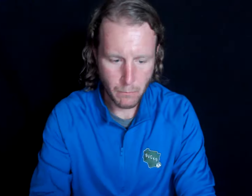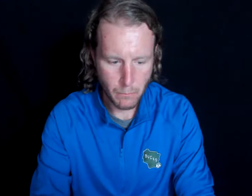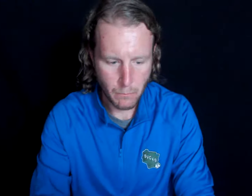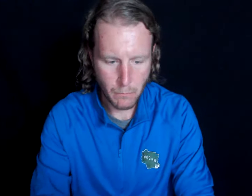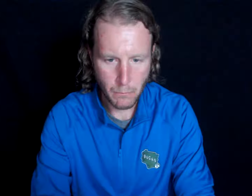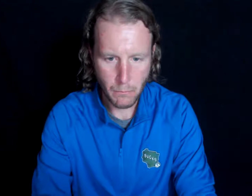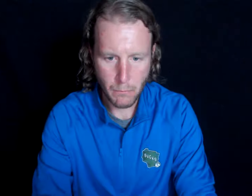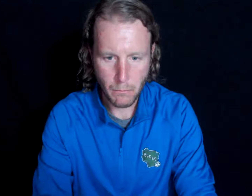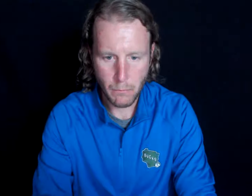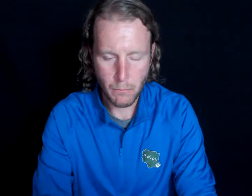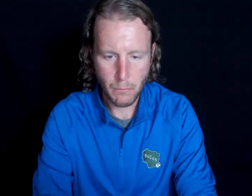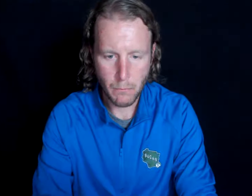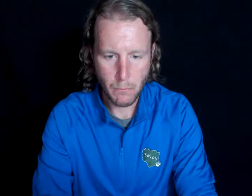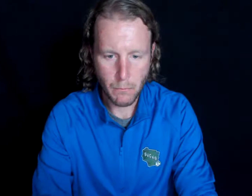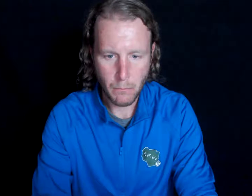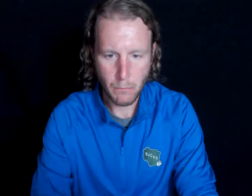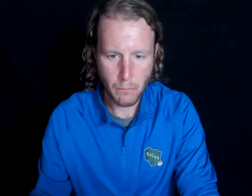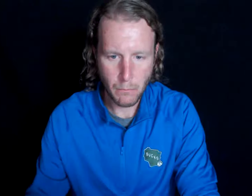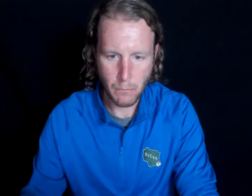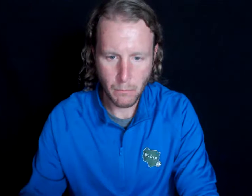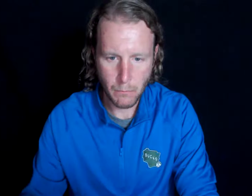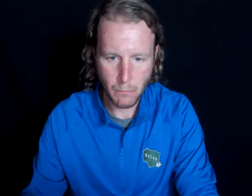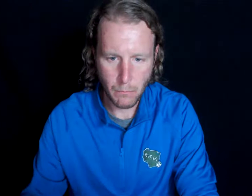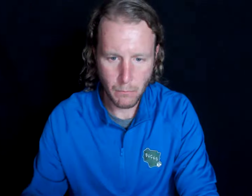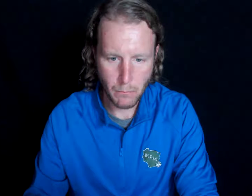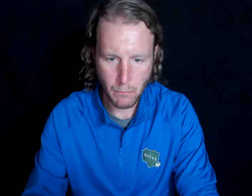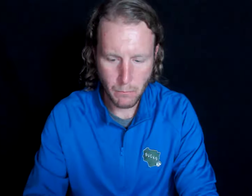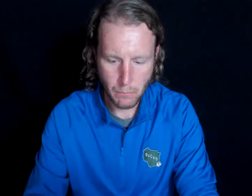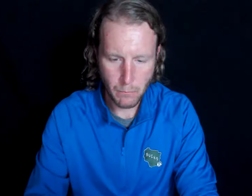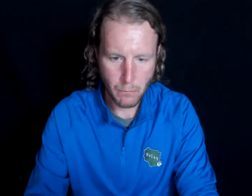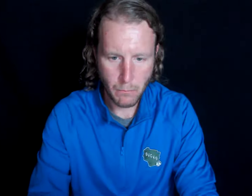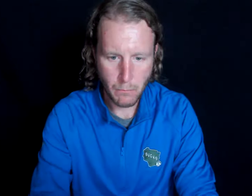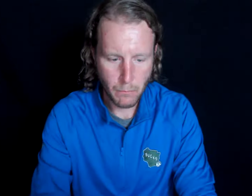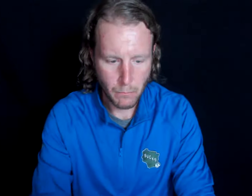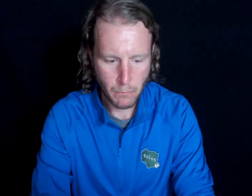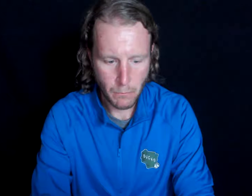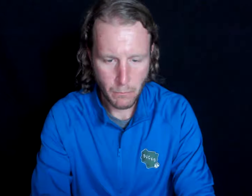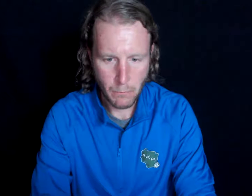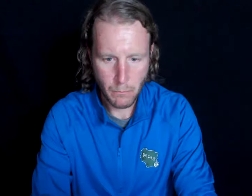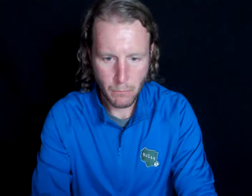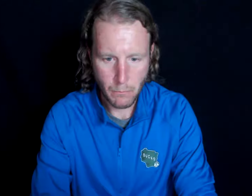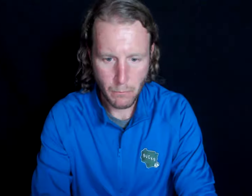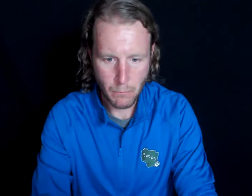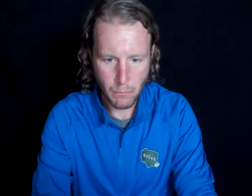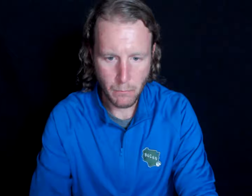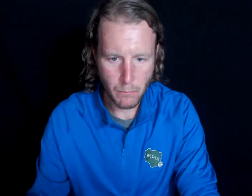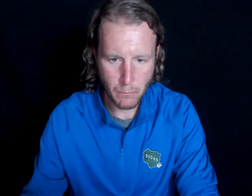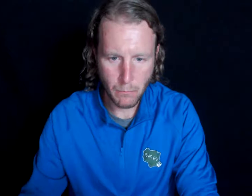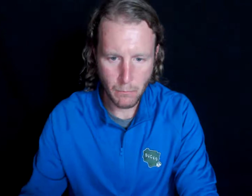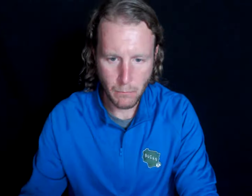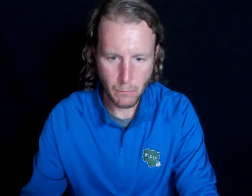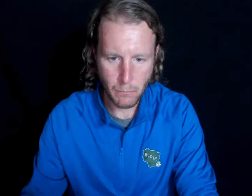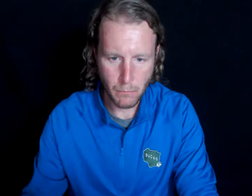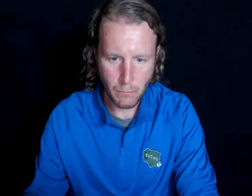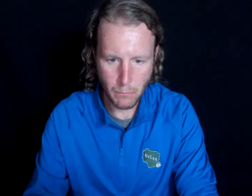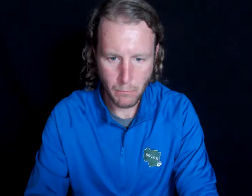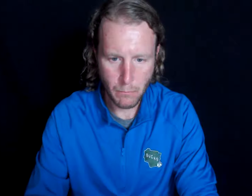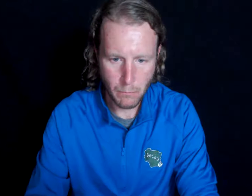at proactive.com and get this free pore cleansing brush, all delivered right to your door. As your uncle, I want you to know that on the